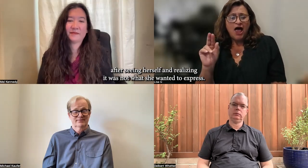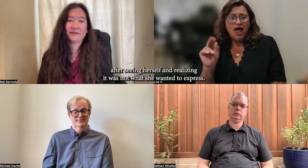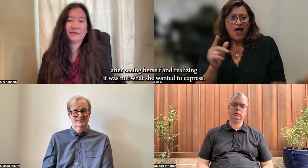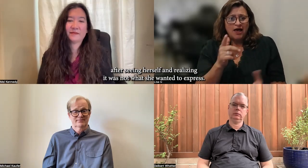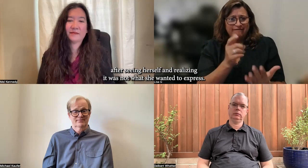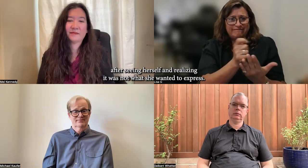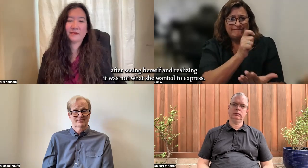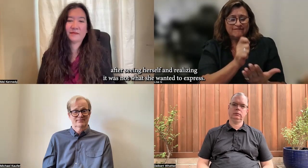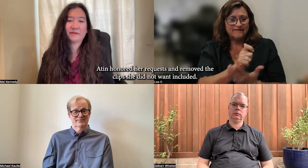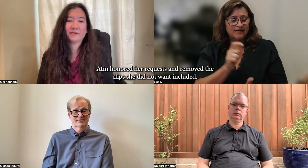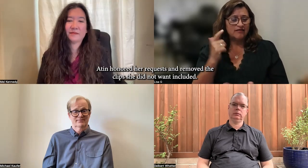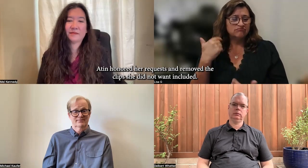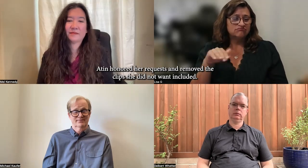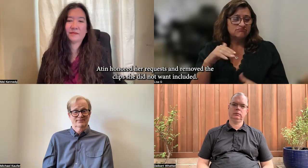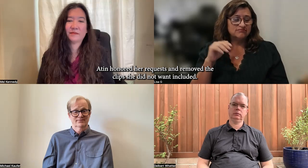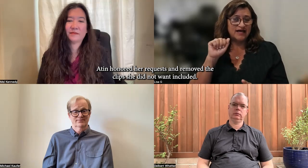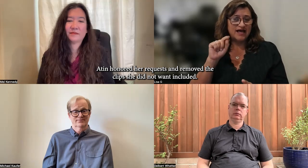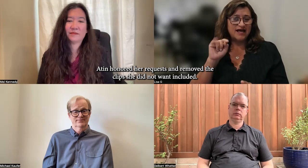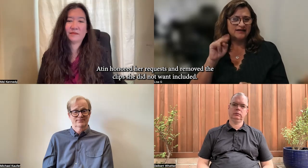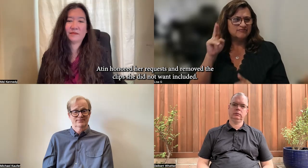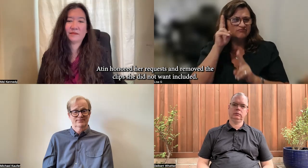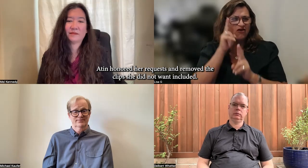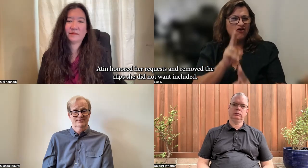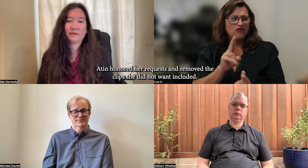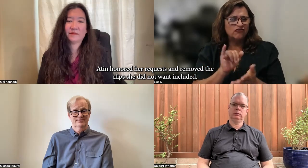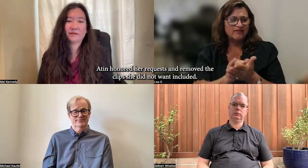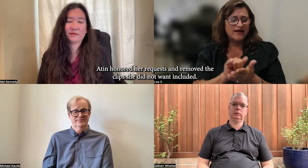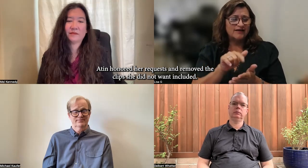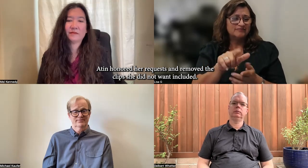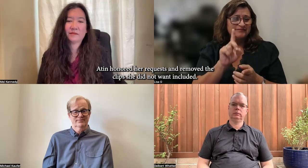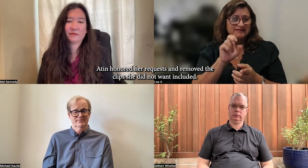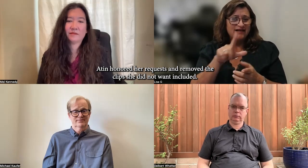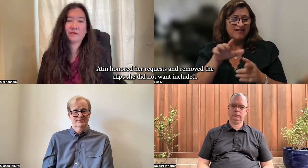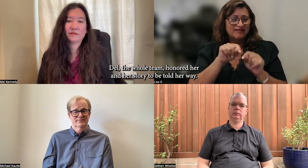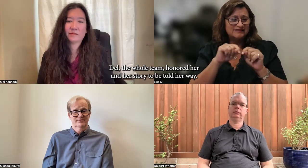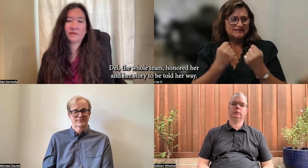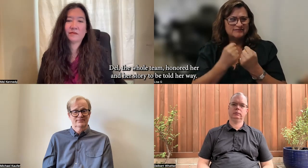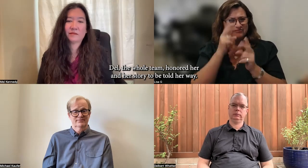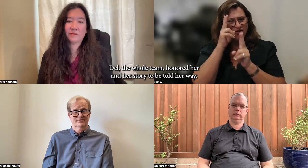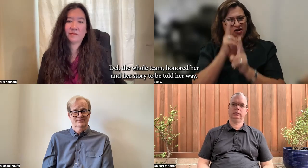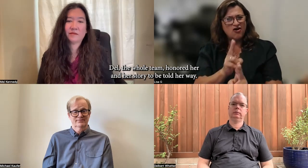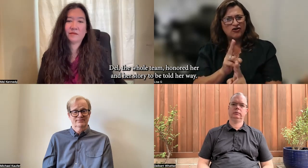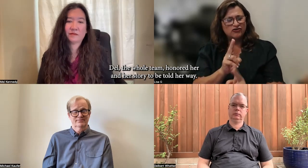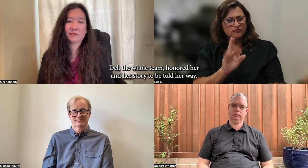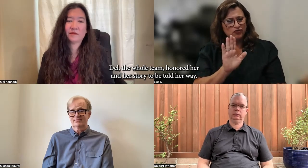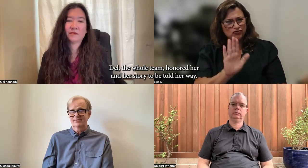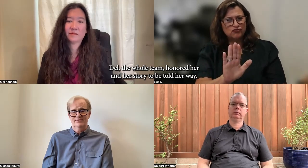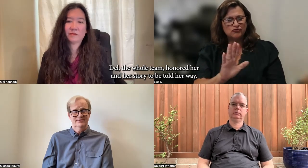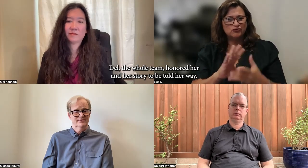what she wanted to express. Atin honored her requests and removed the clips she did not want included. The whole